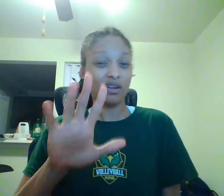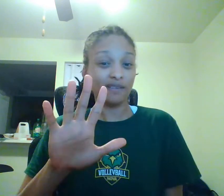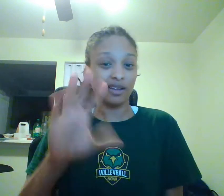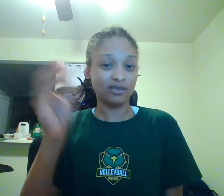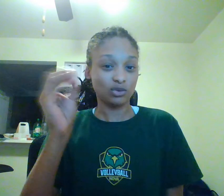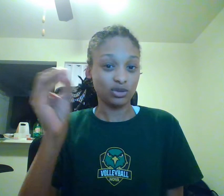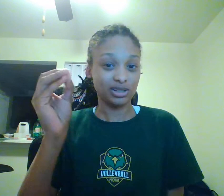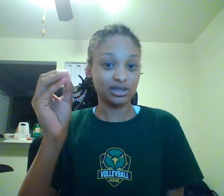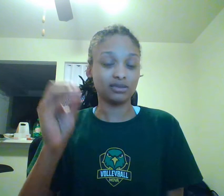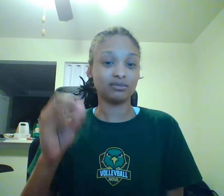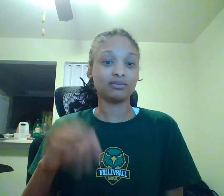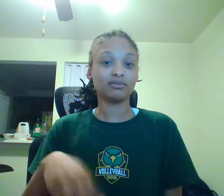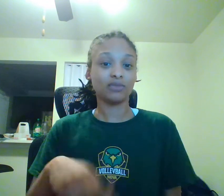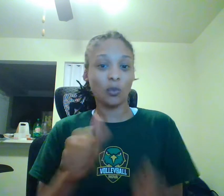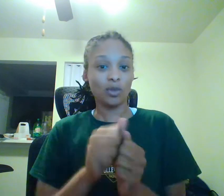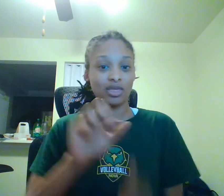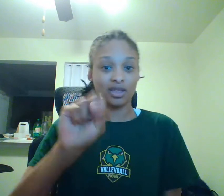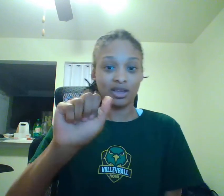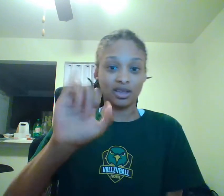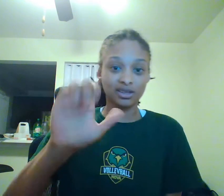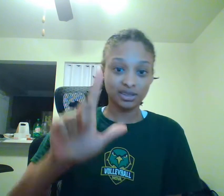I can only get within 35 degrees of the prevailing wind.